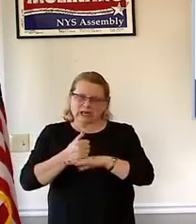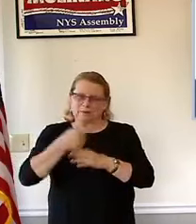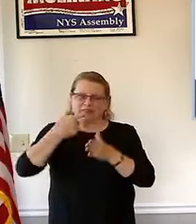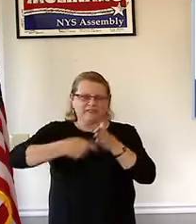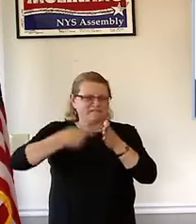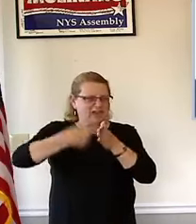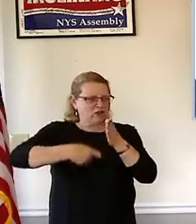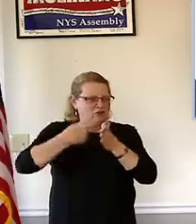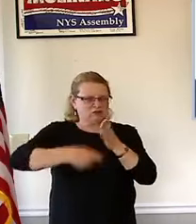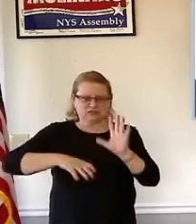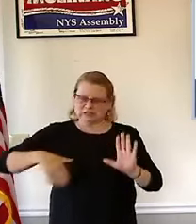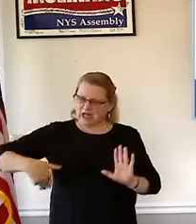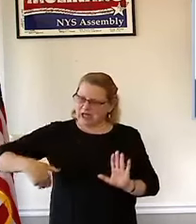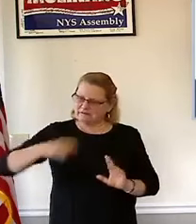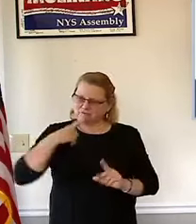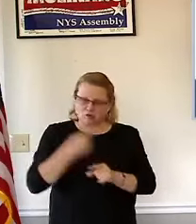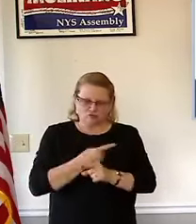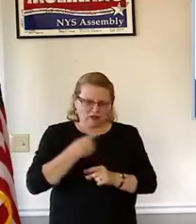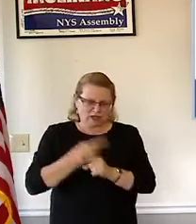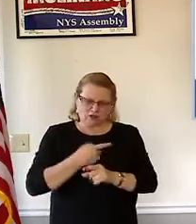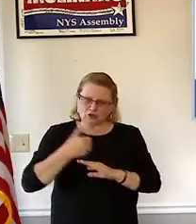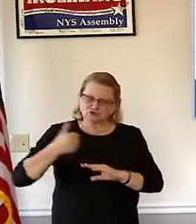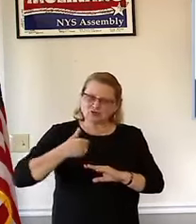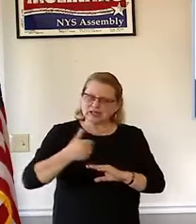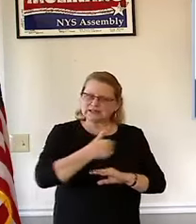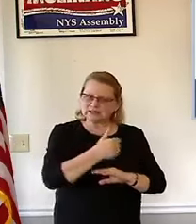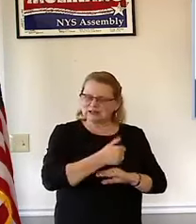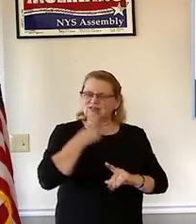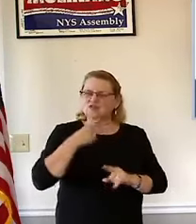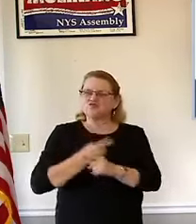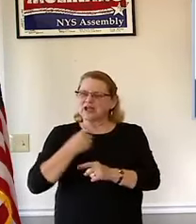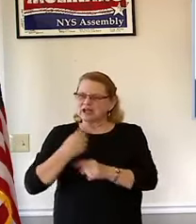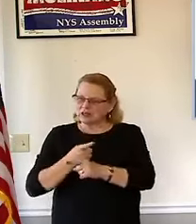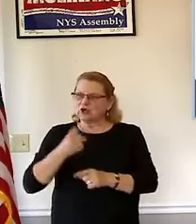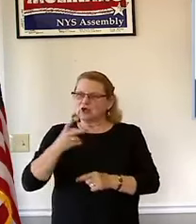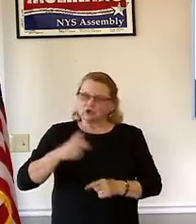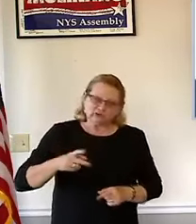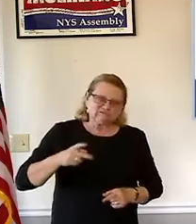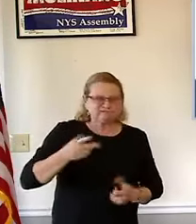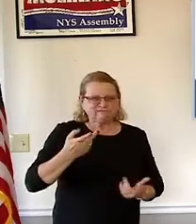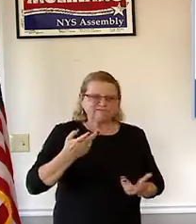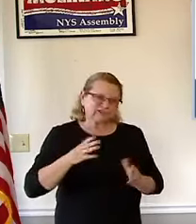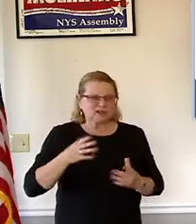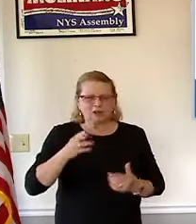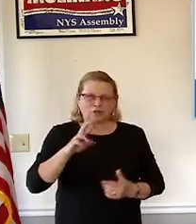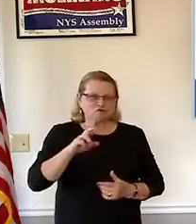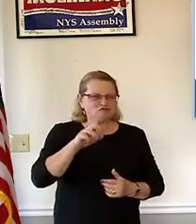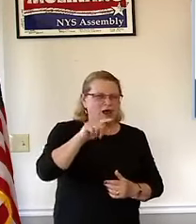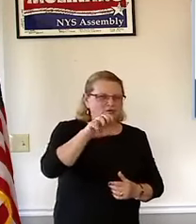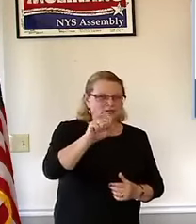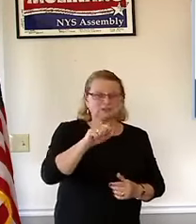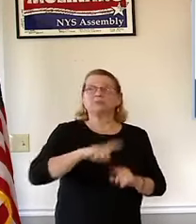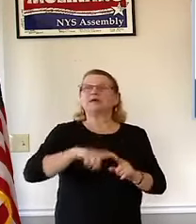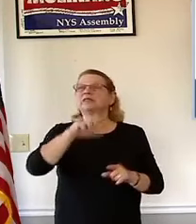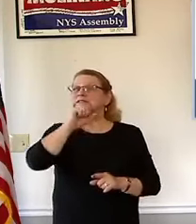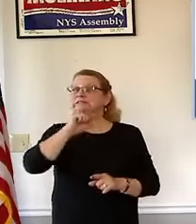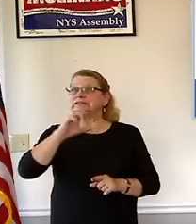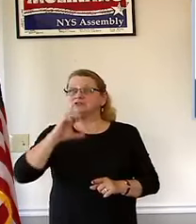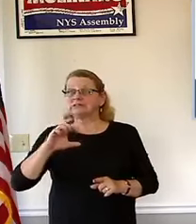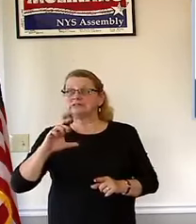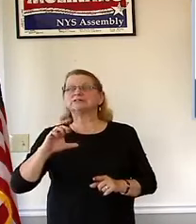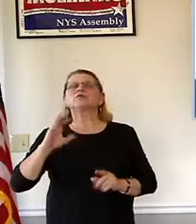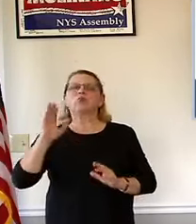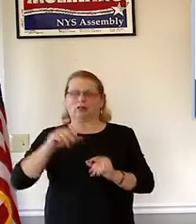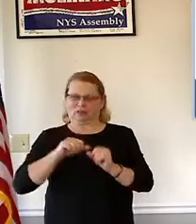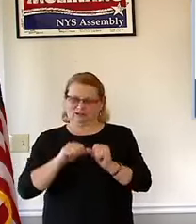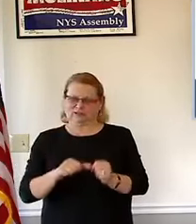the regular transit system and those regular routes, and the senior transit will absolutely continue. Why